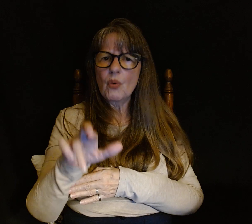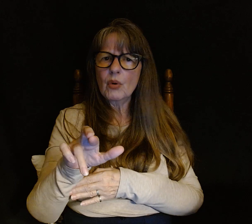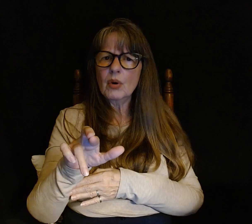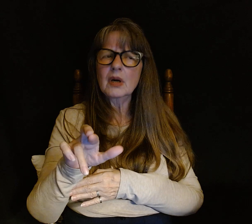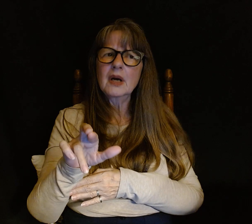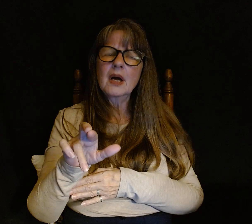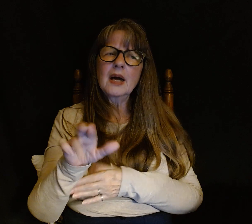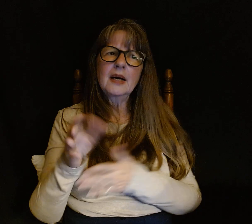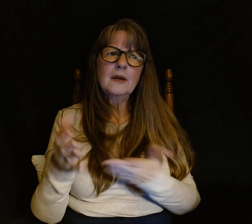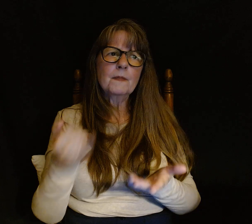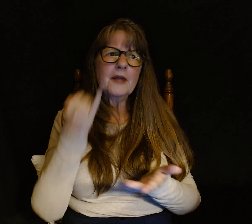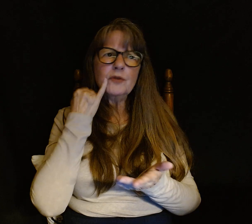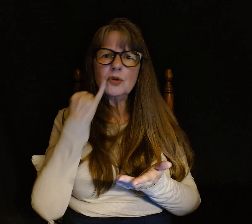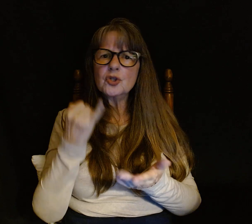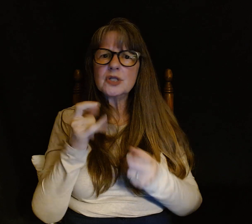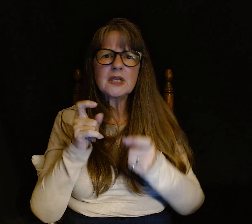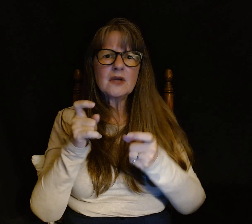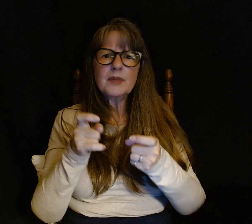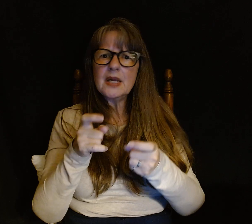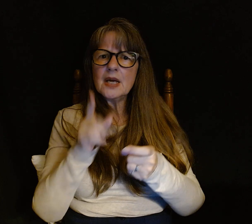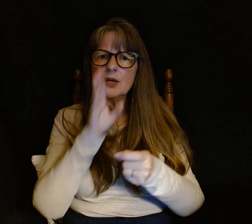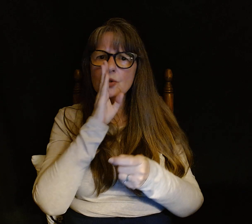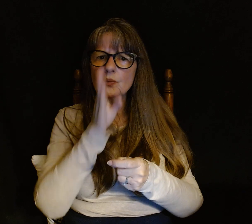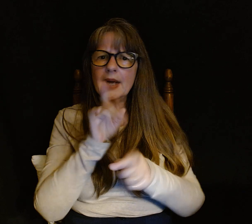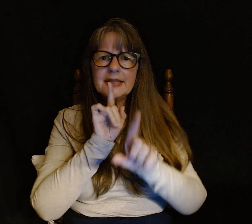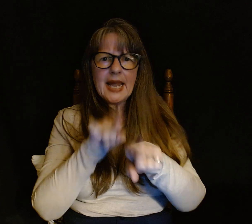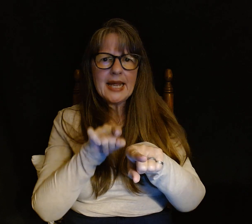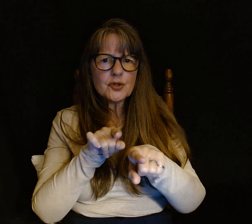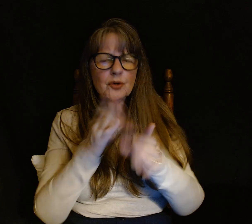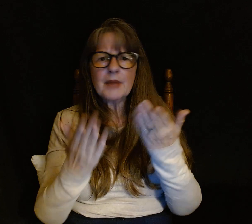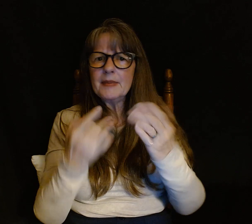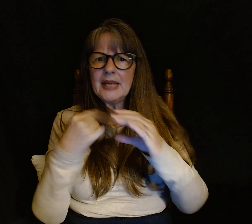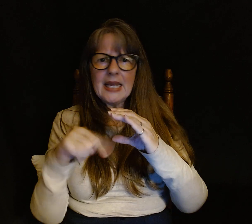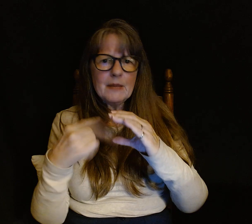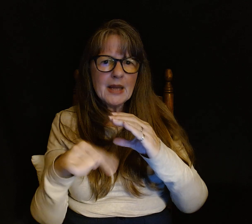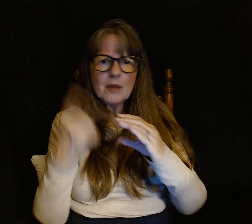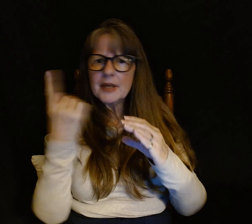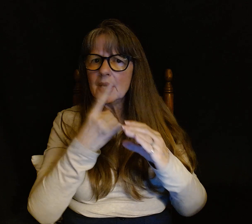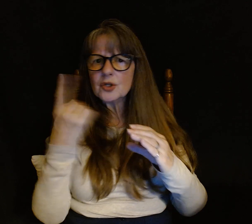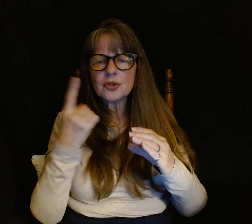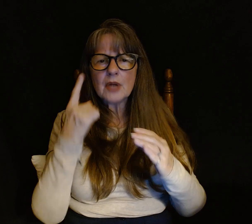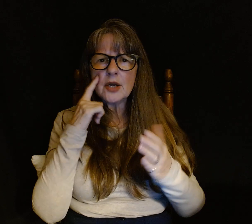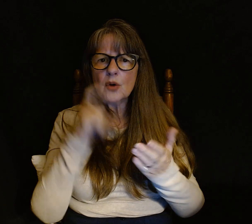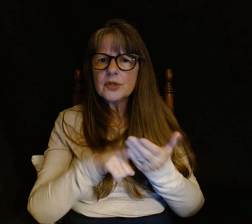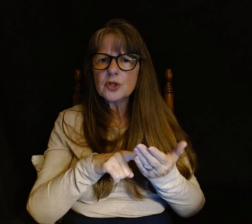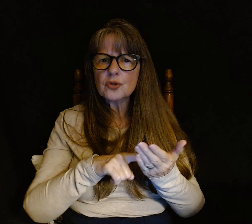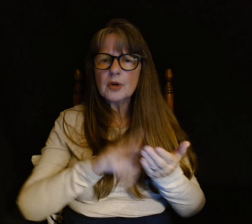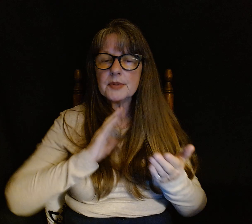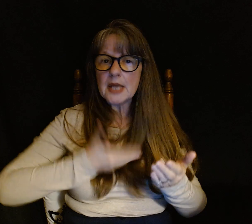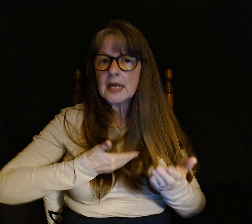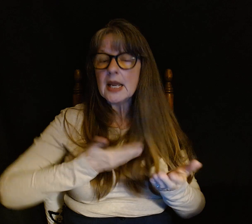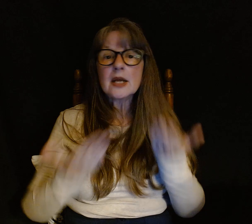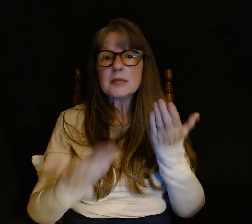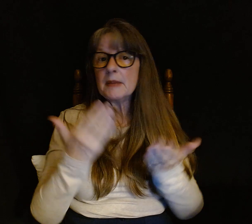Or if you could just give me a direct answer, maybe in an email, because I notice that you're upset, because maybe they